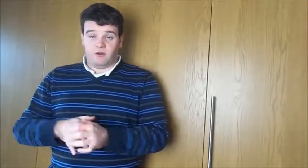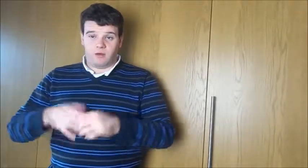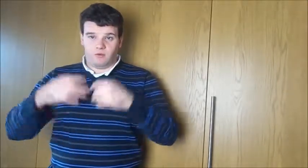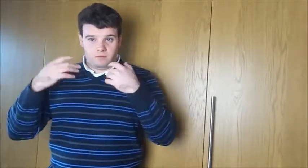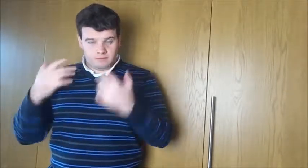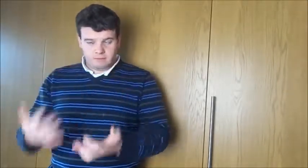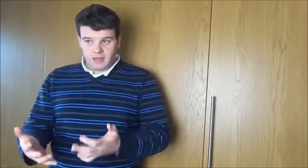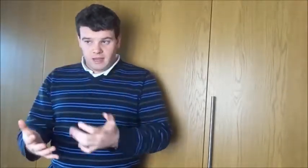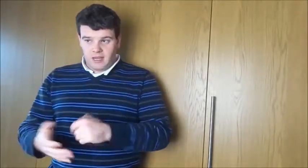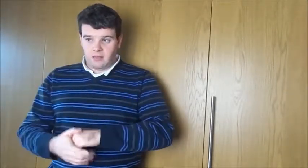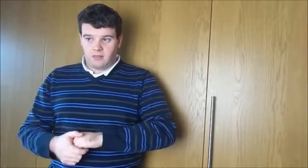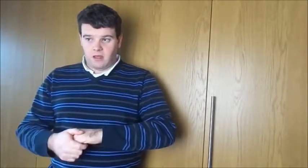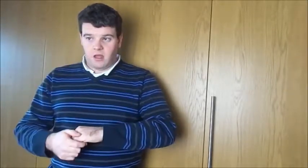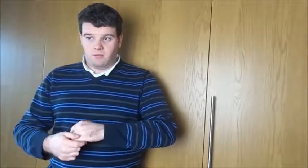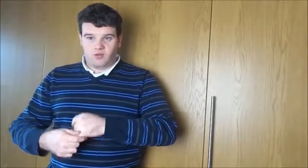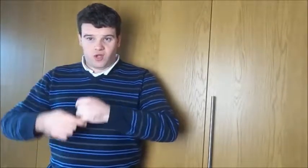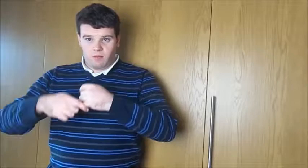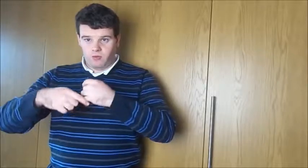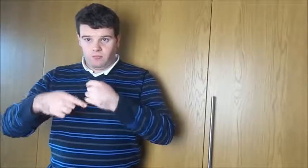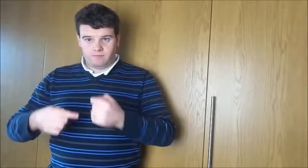well in German,